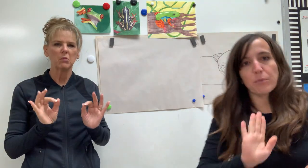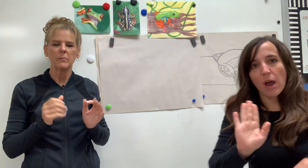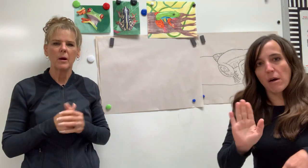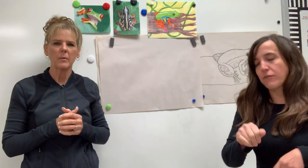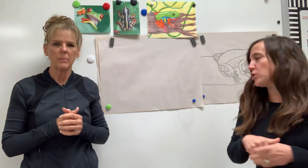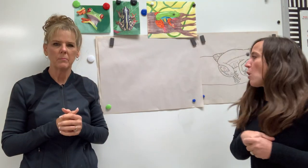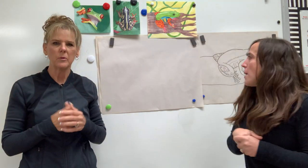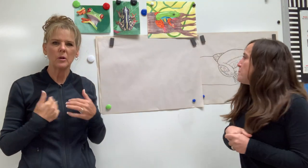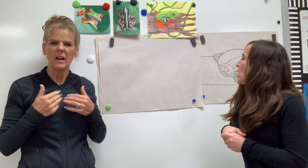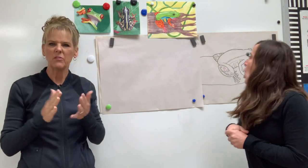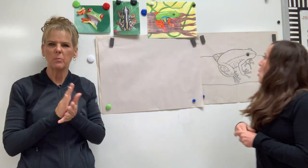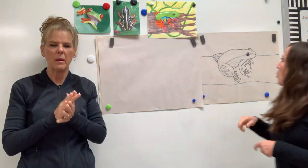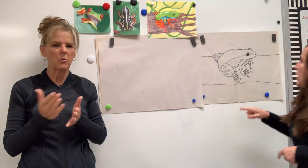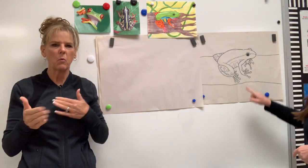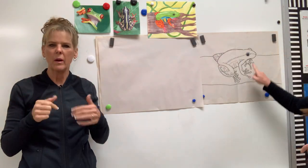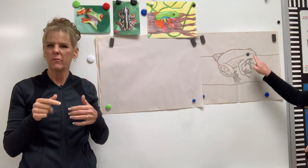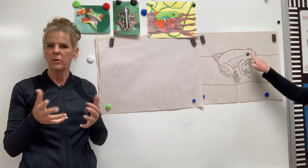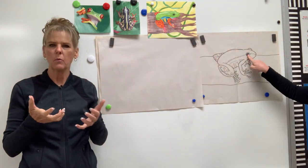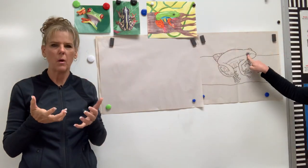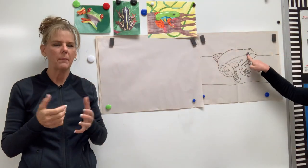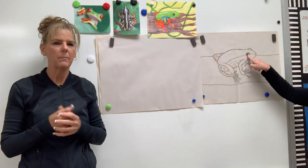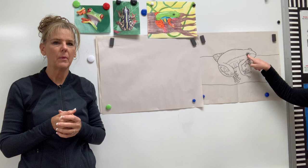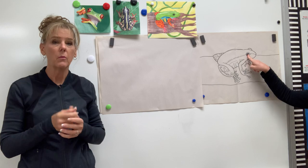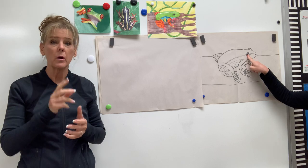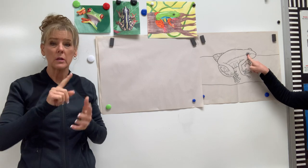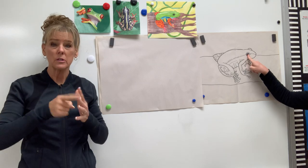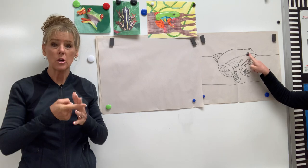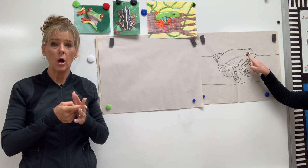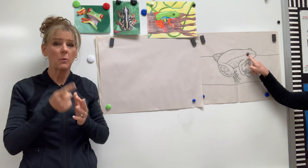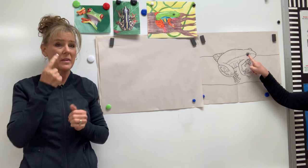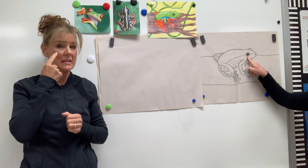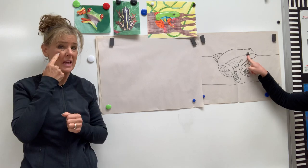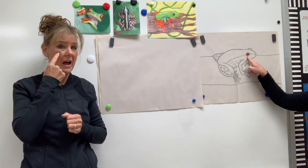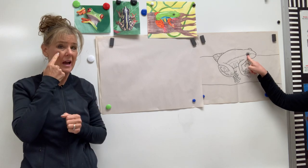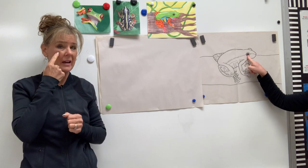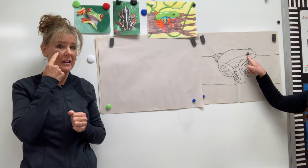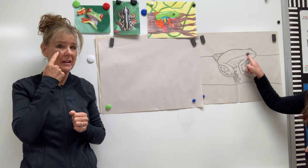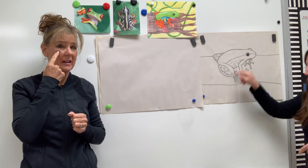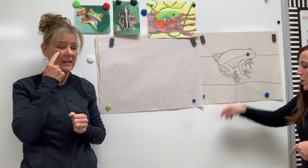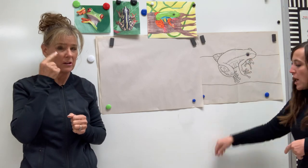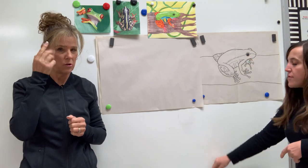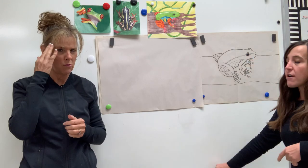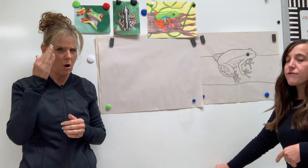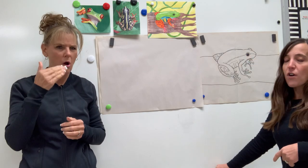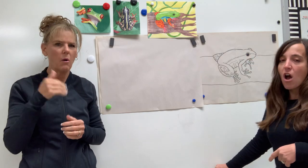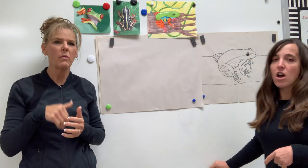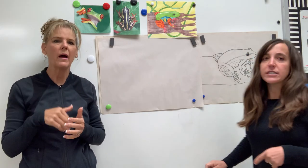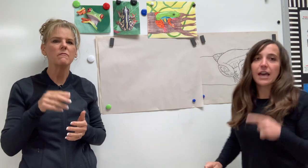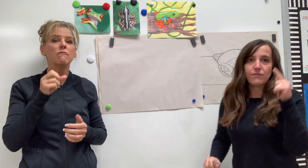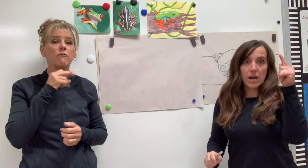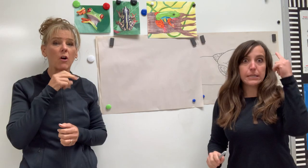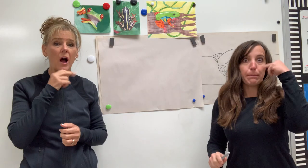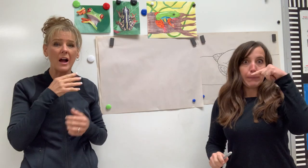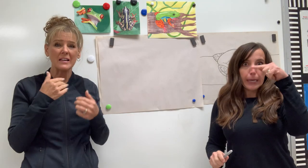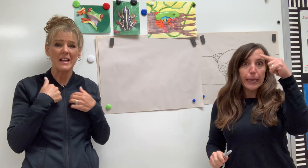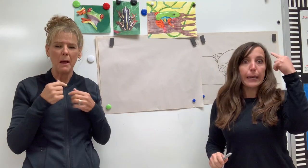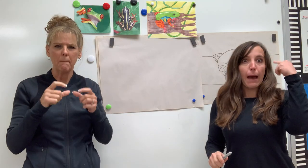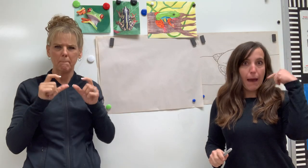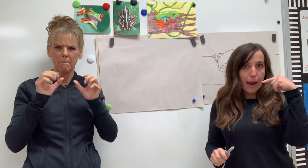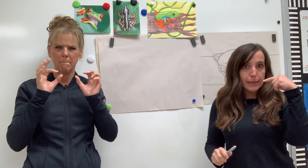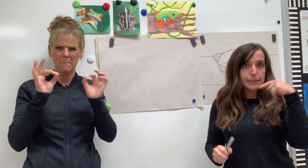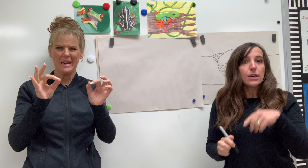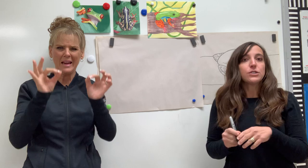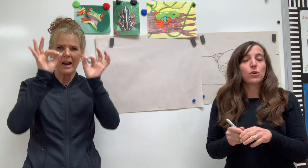have your paper however you want. We are going to start with his eyeball, and of course you guys know that frogs have nice